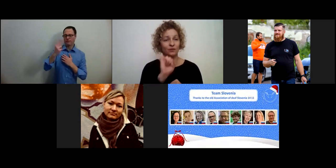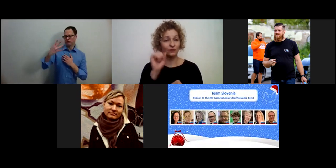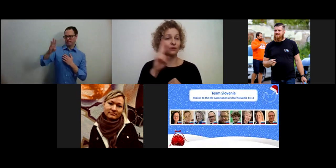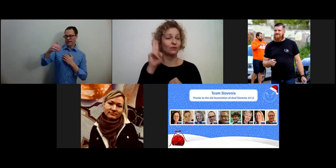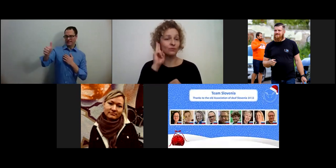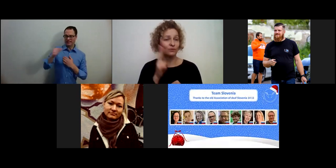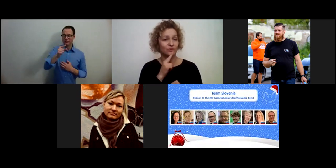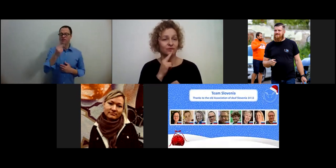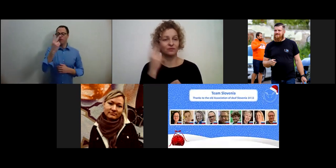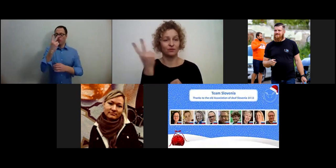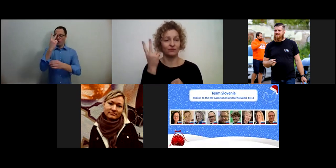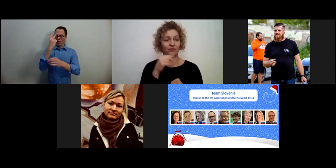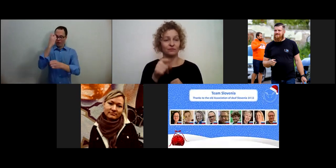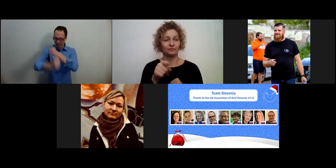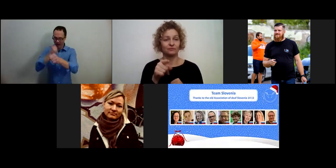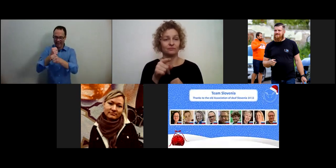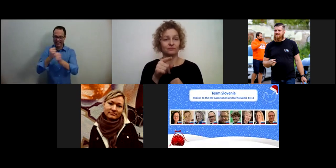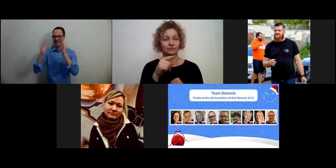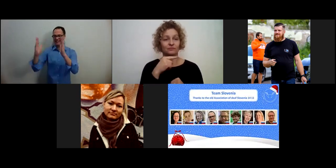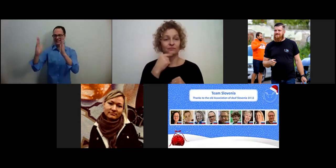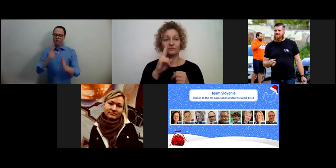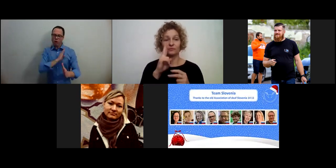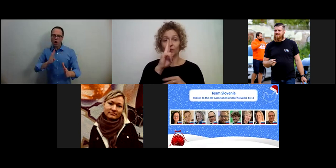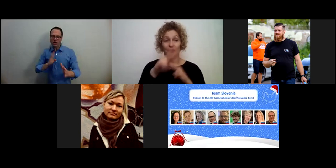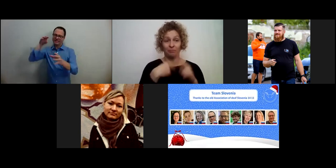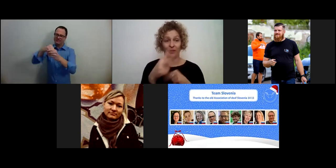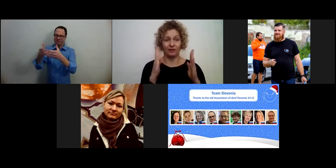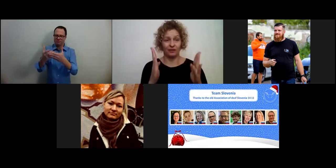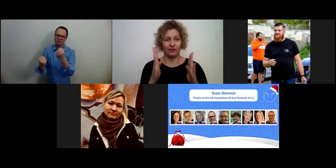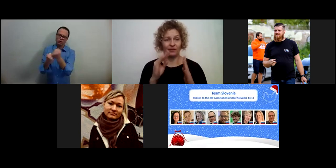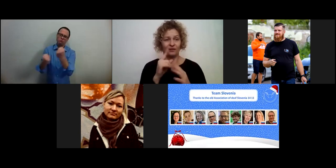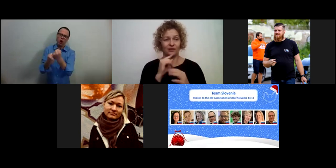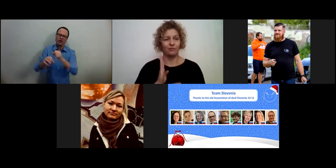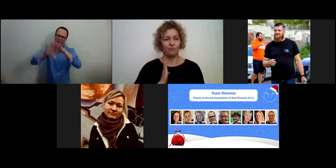So the Slovenian Deaf Association